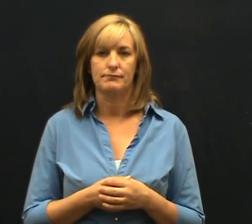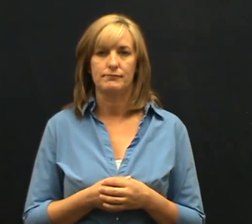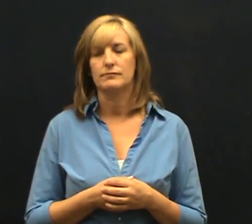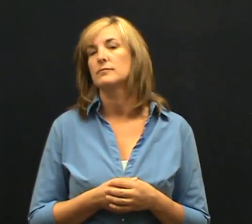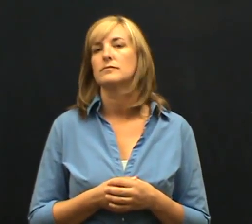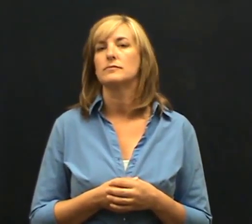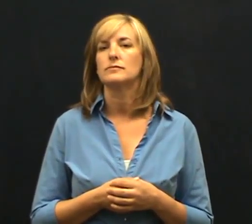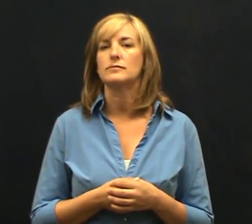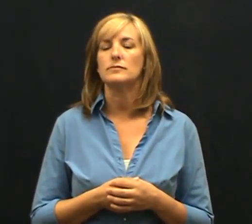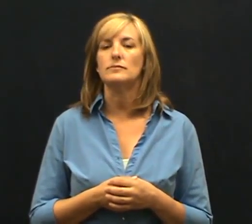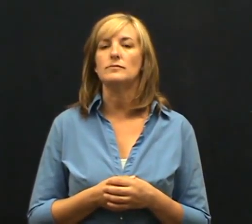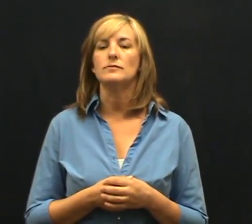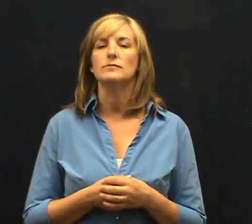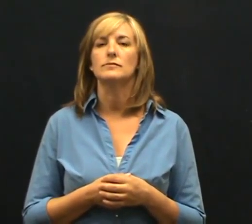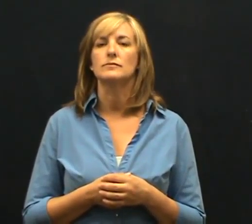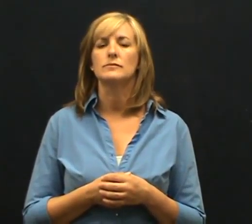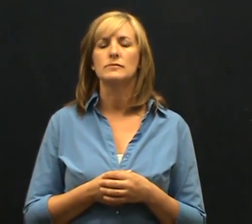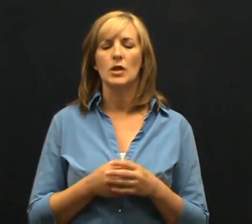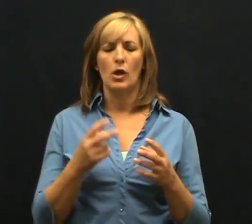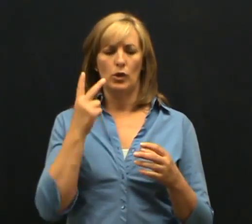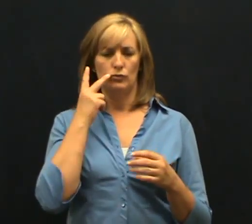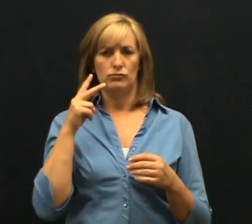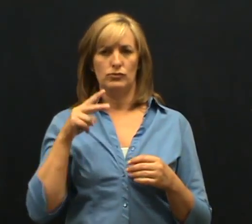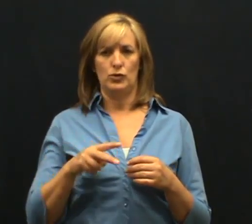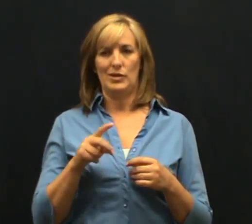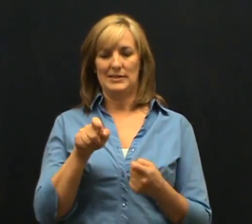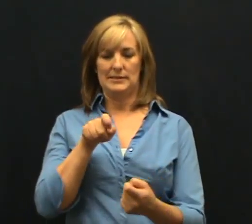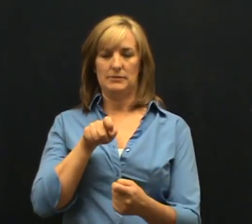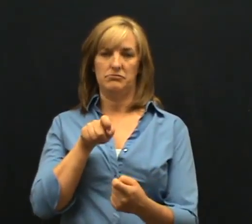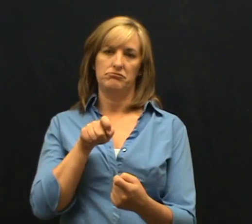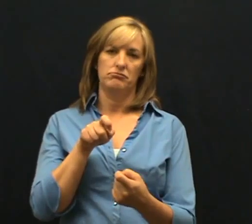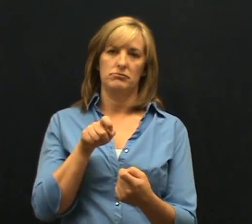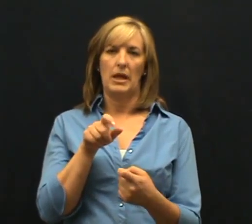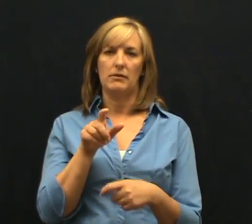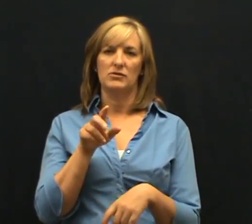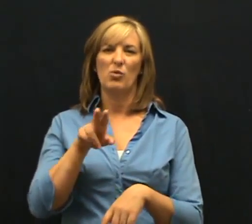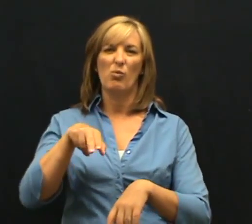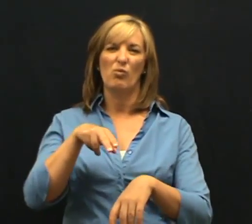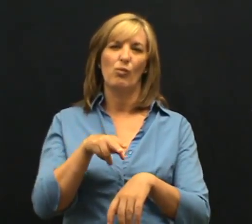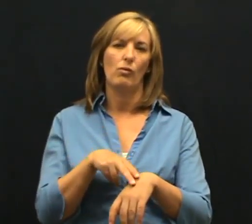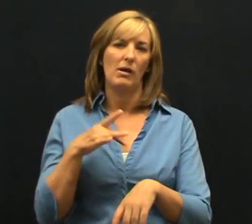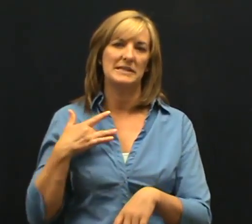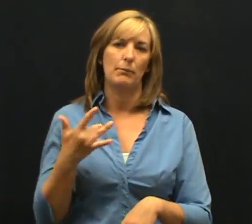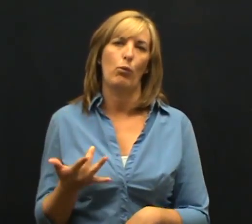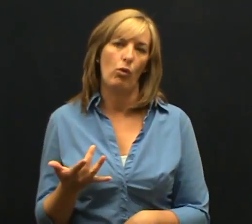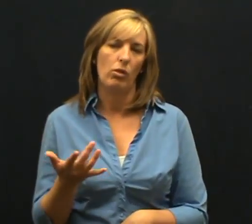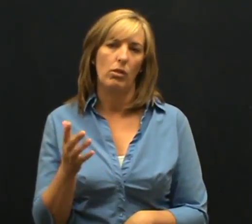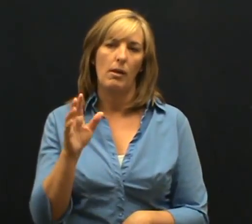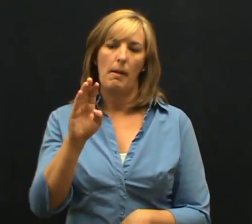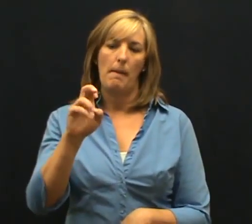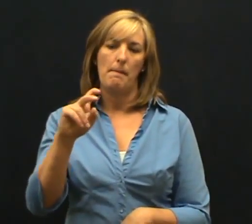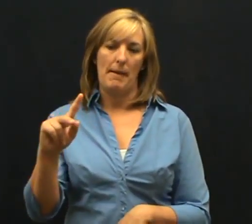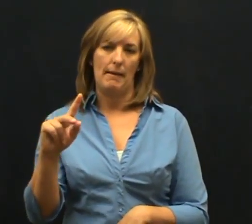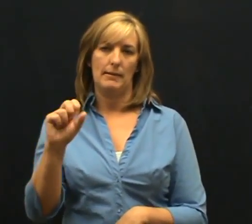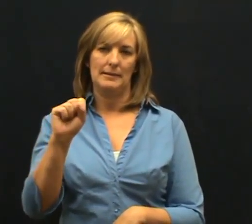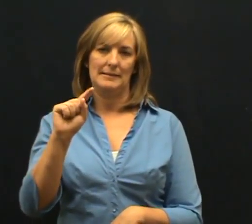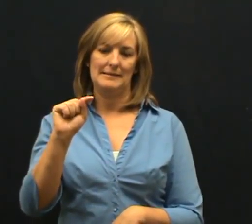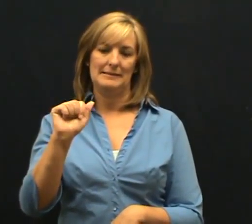So let's take a look at a typical bank statement. There are 5 things that show up in a bank statement that